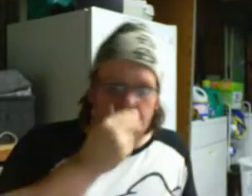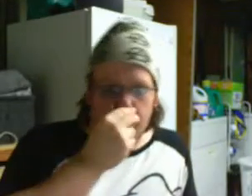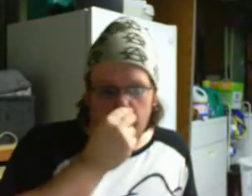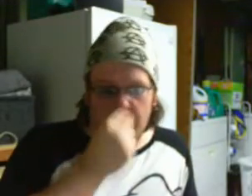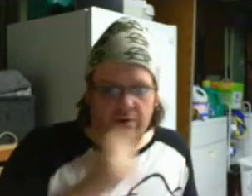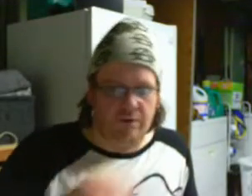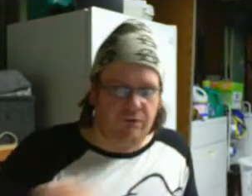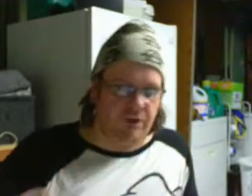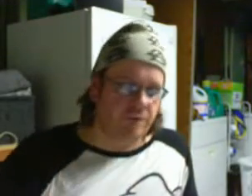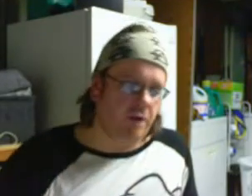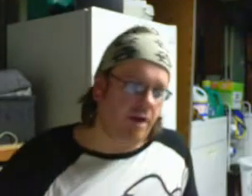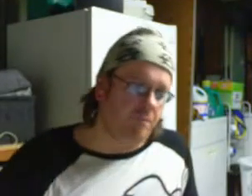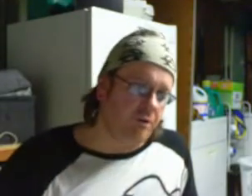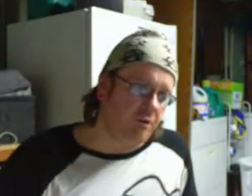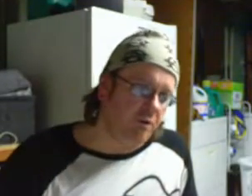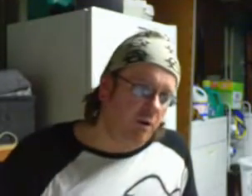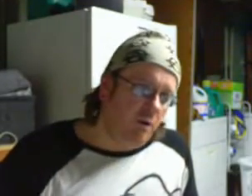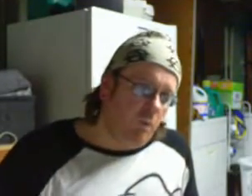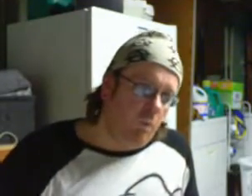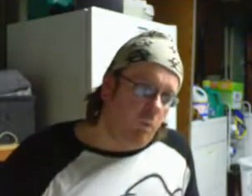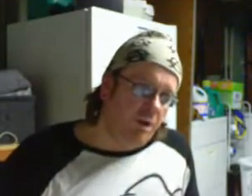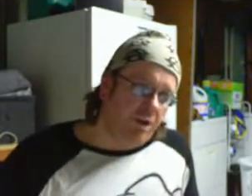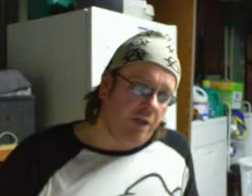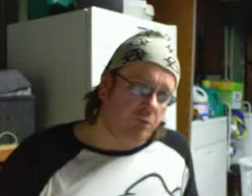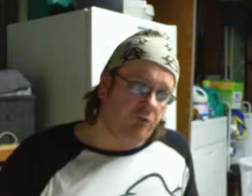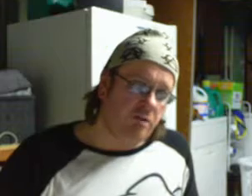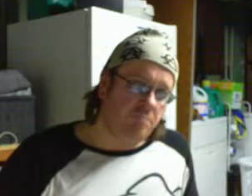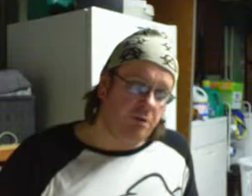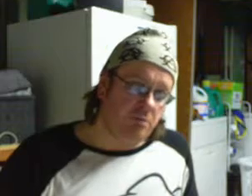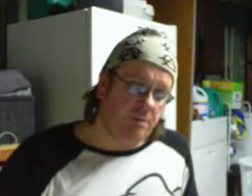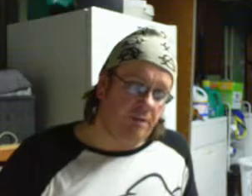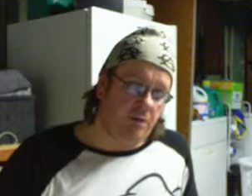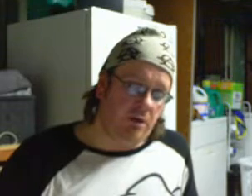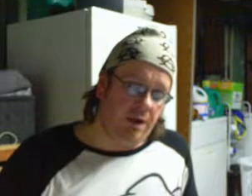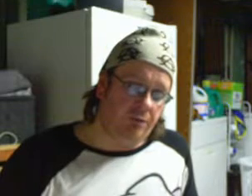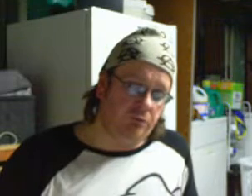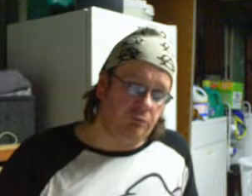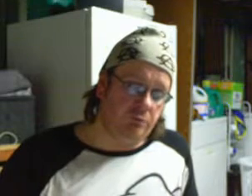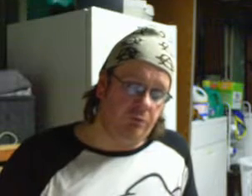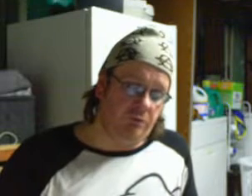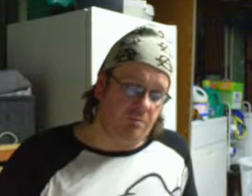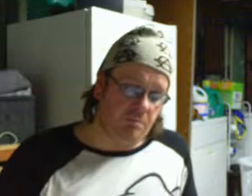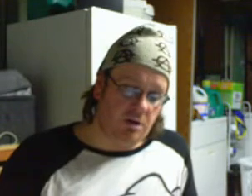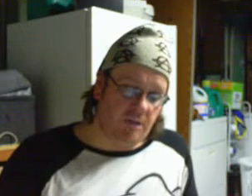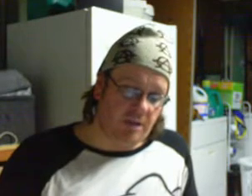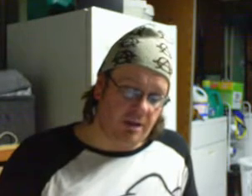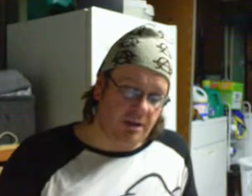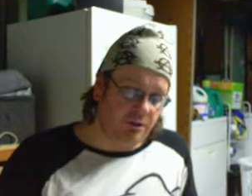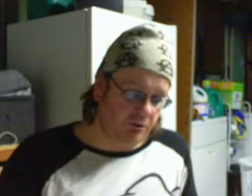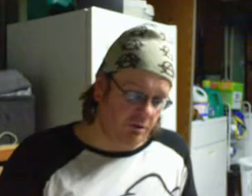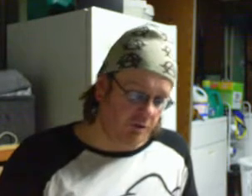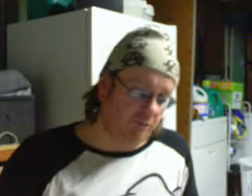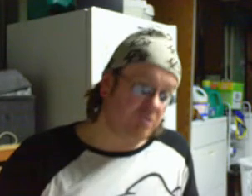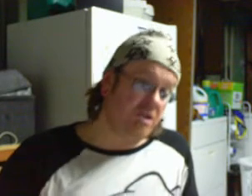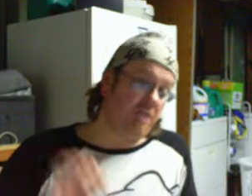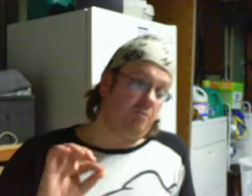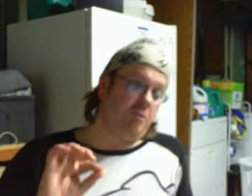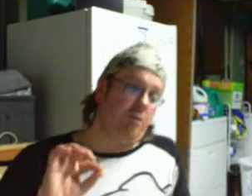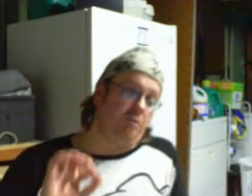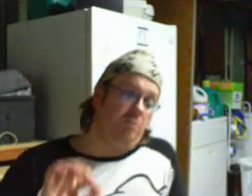and save time on this. One day when Jeroboam had gone out to Jerusalem, the prophet Ahijah of Shiloh accosted him on the